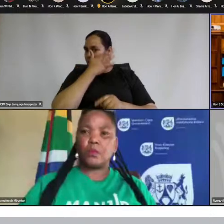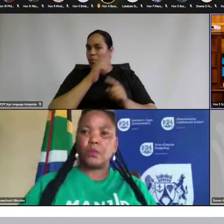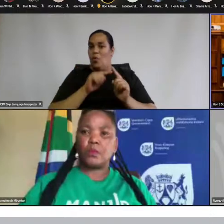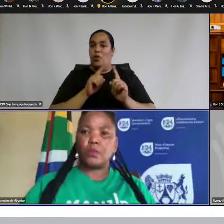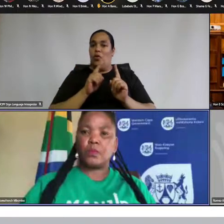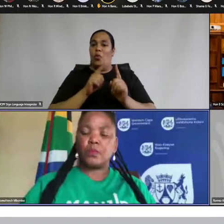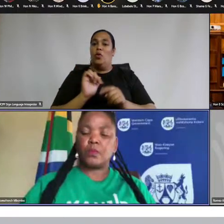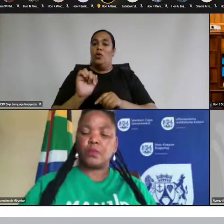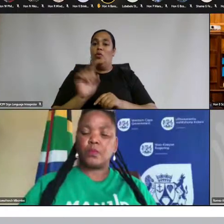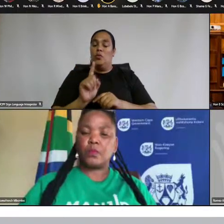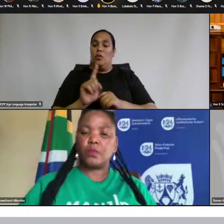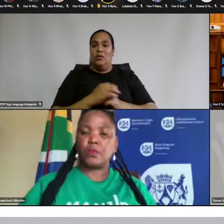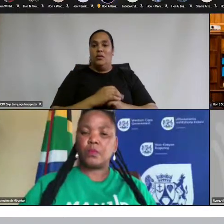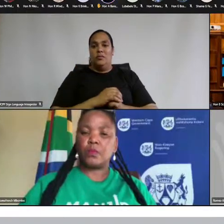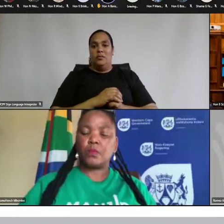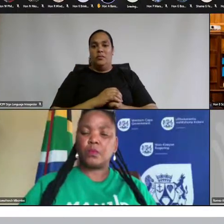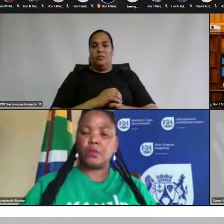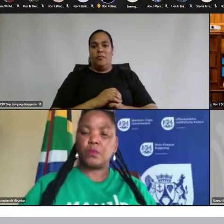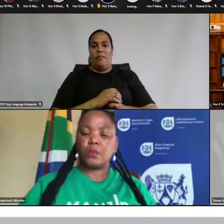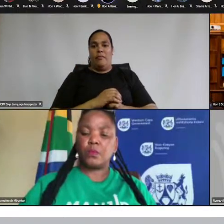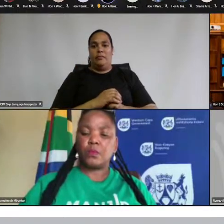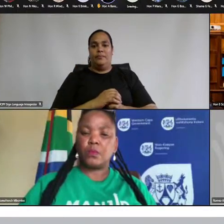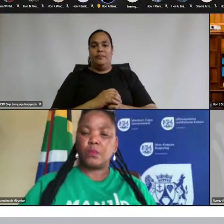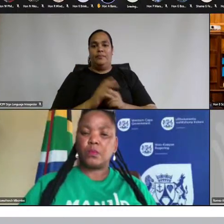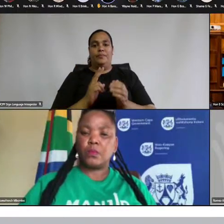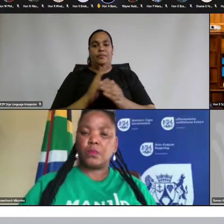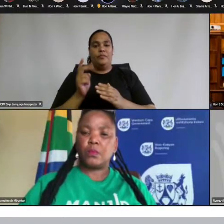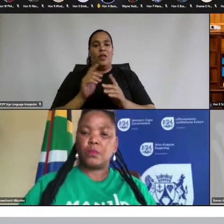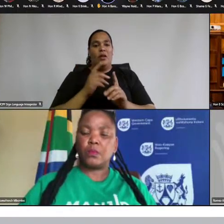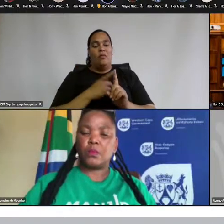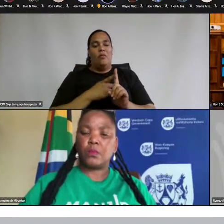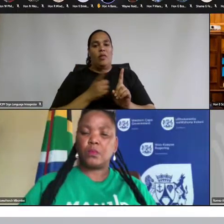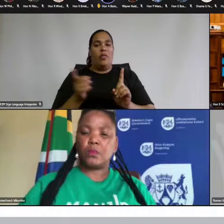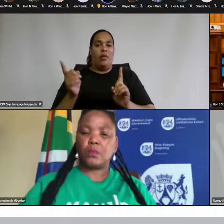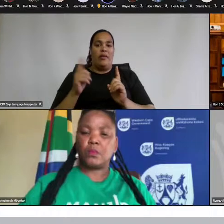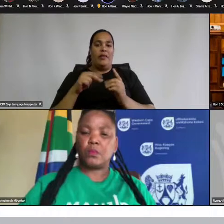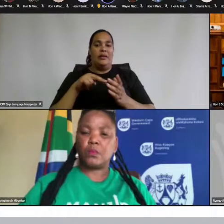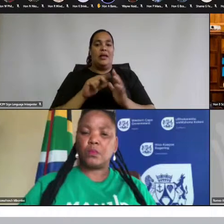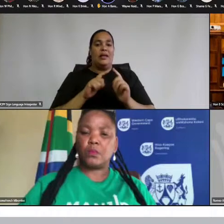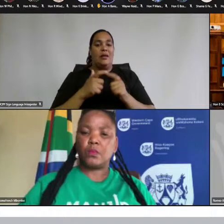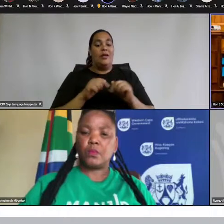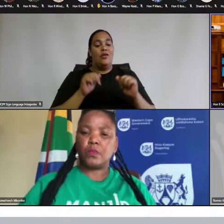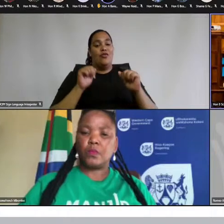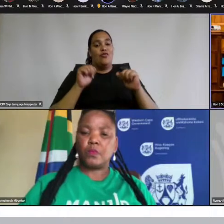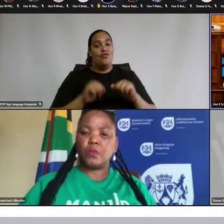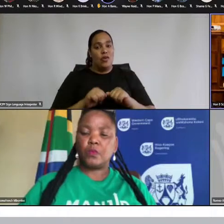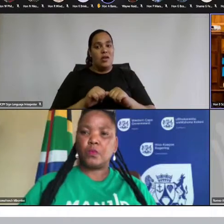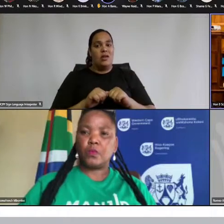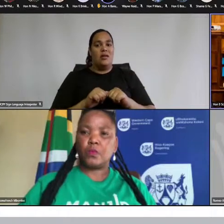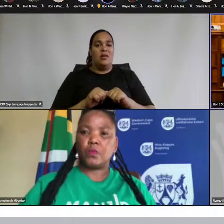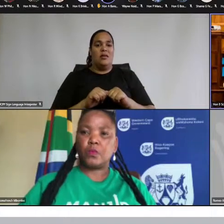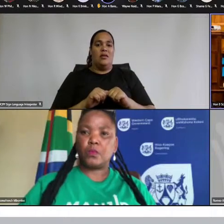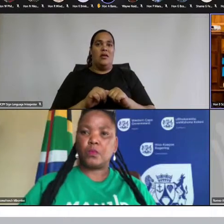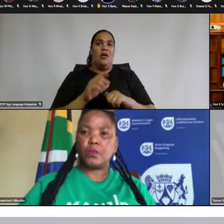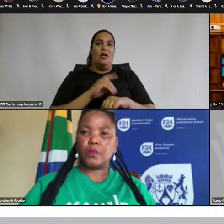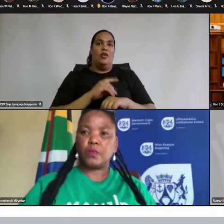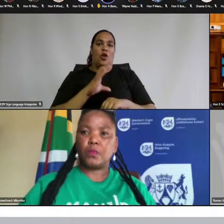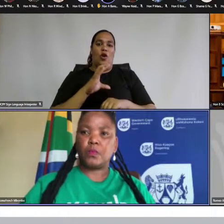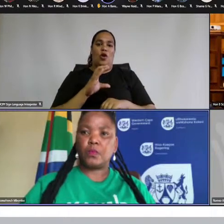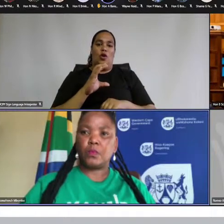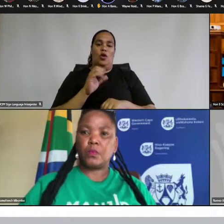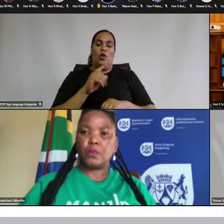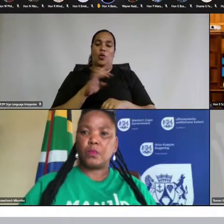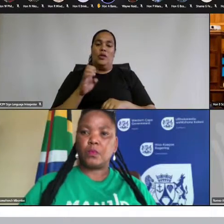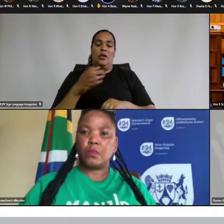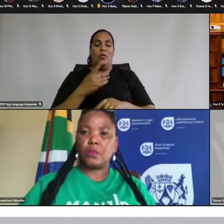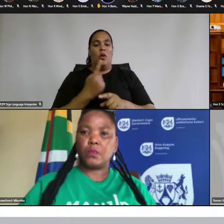order? Honourable Philander is misleading the House. The Standing Committee agreed on Dr. Klute being